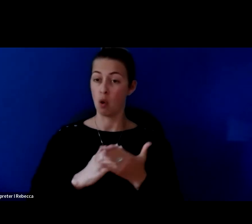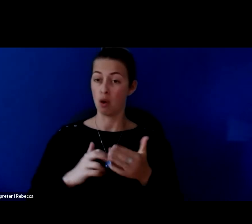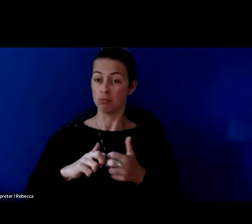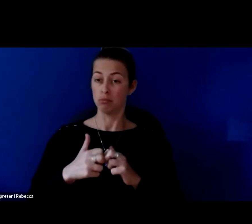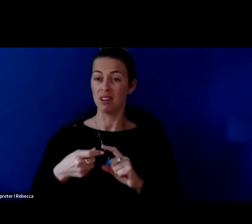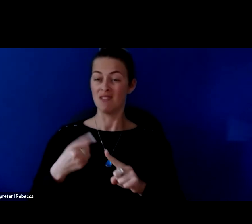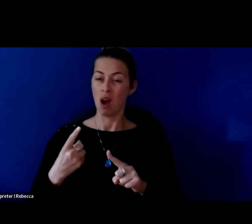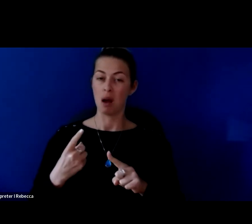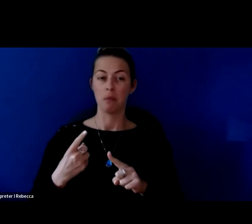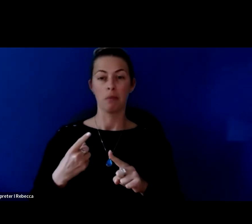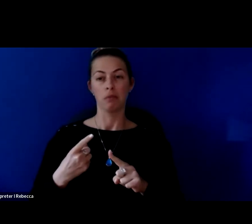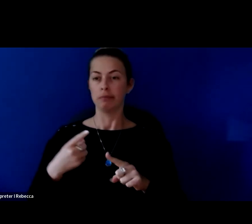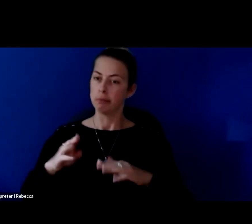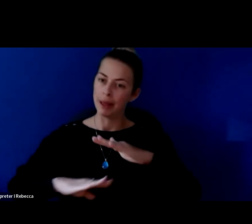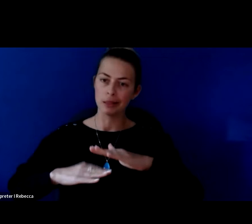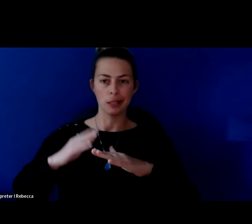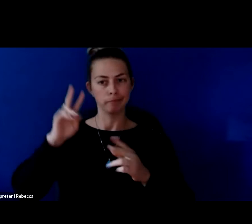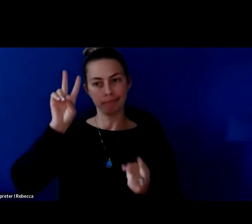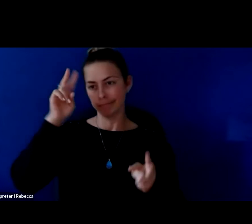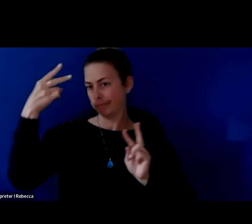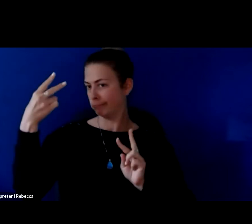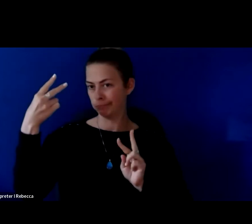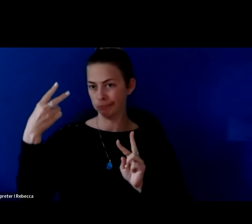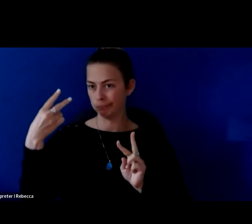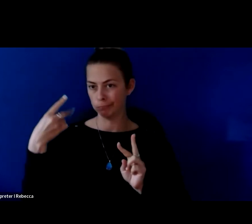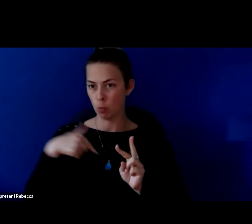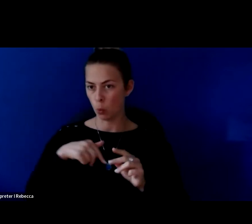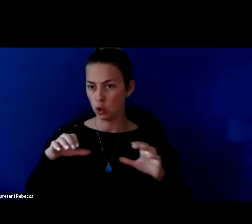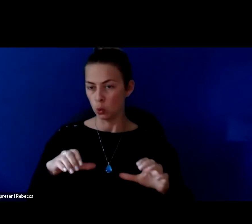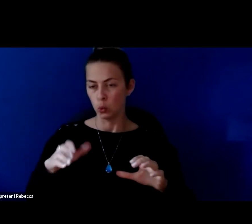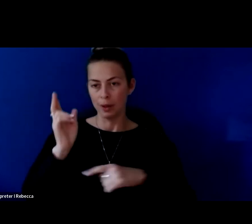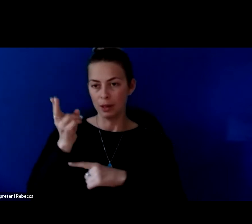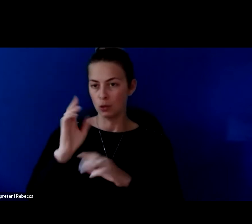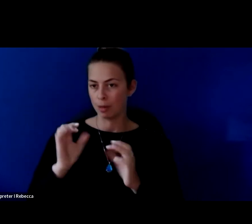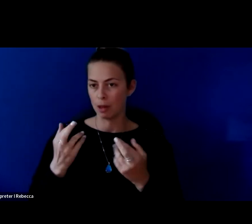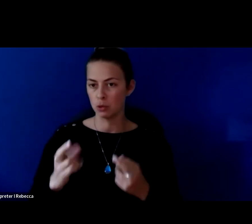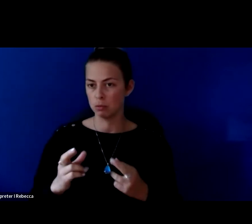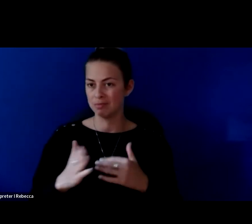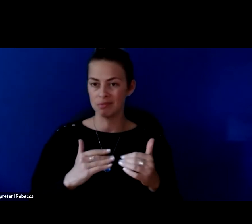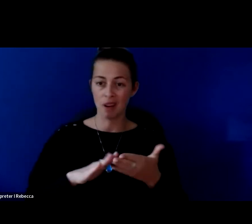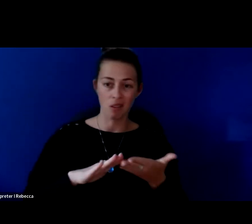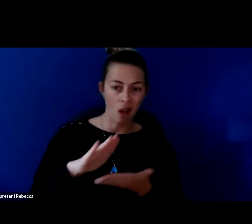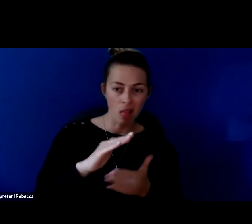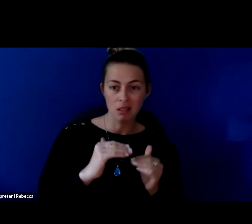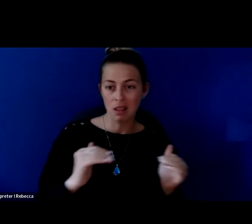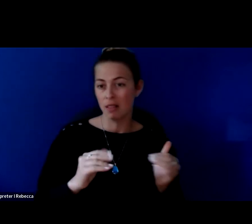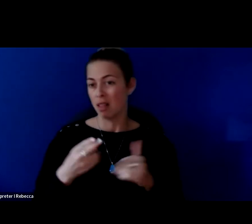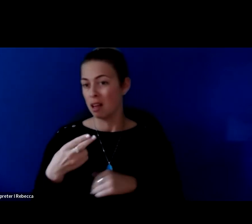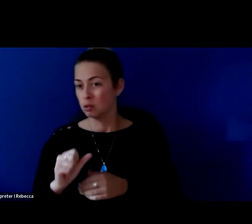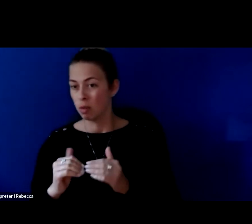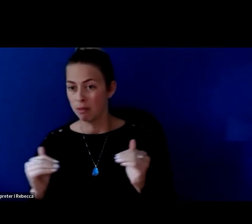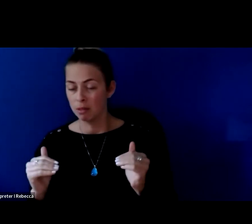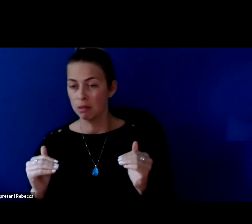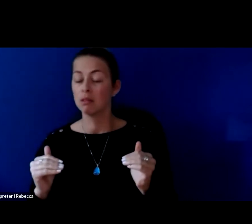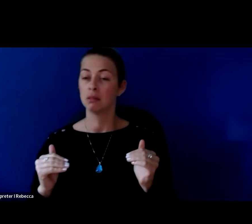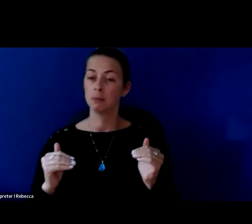a fundamental misunderstanding of what we do in a history classroom, whether it's at a college level or a high school level. Much